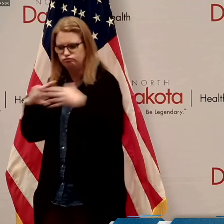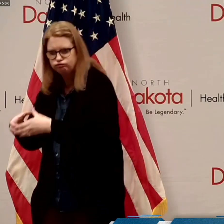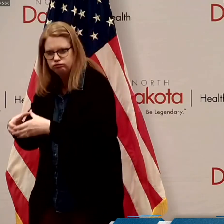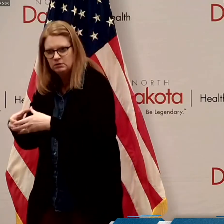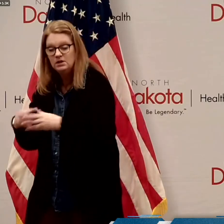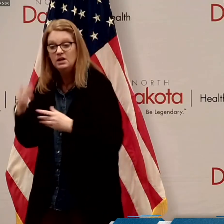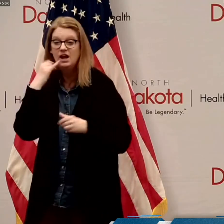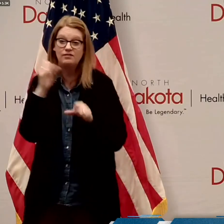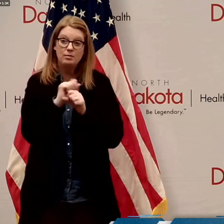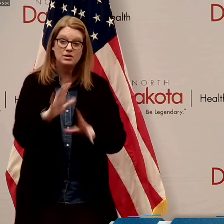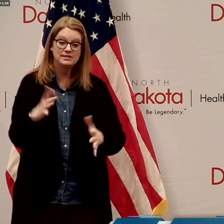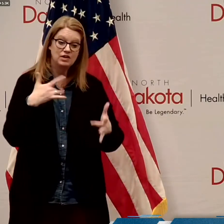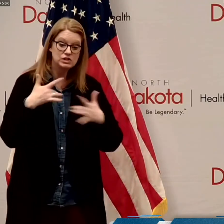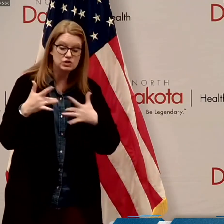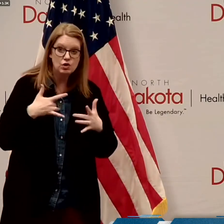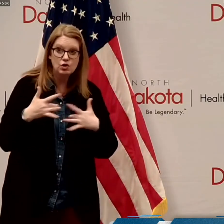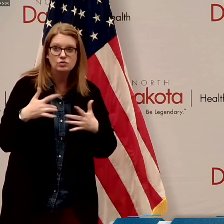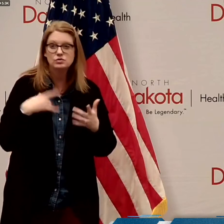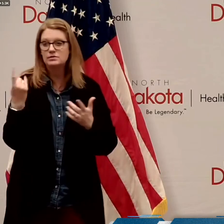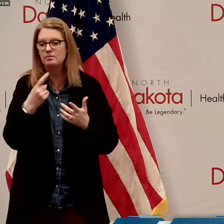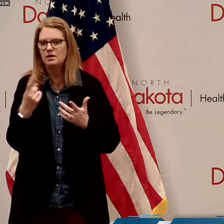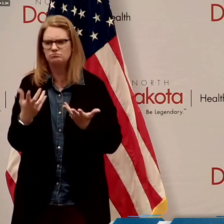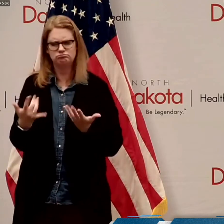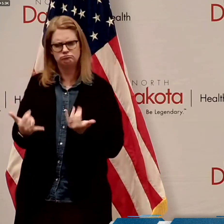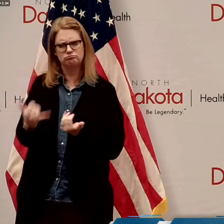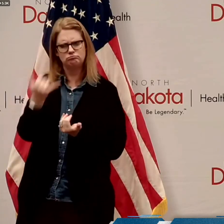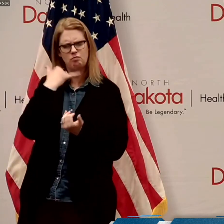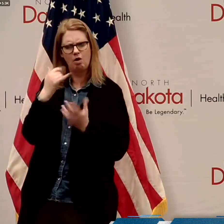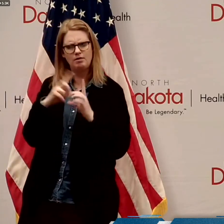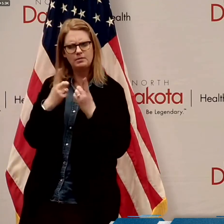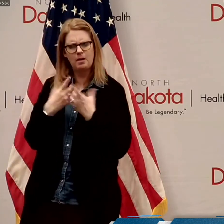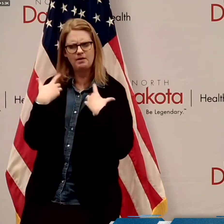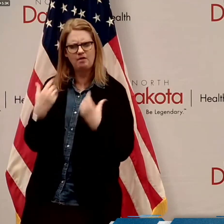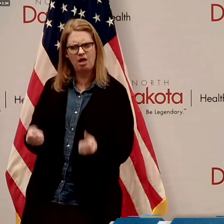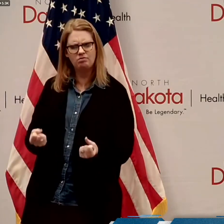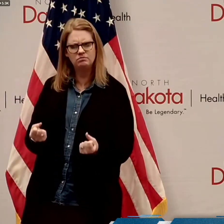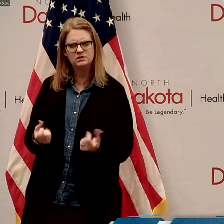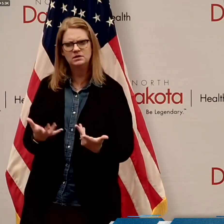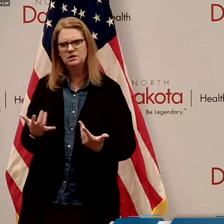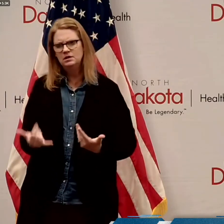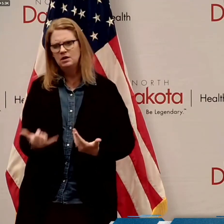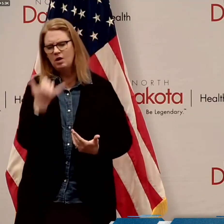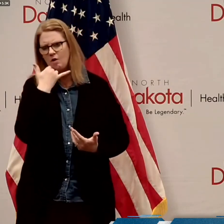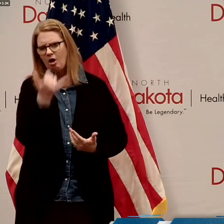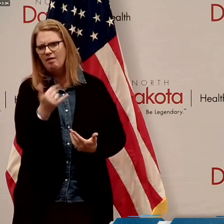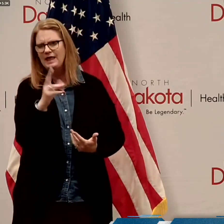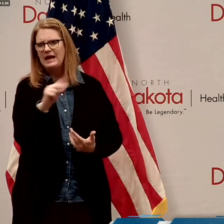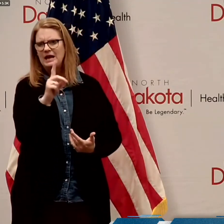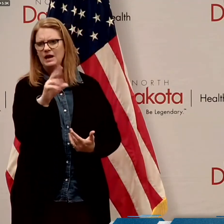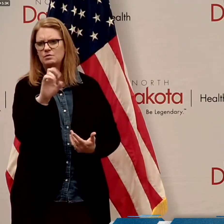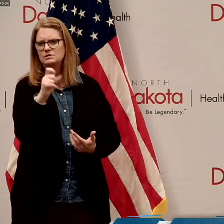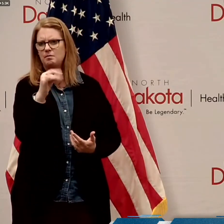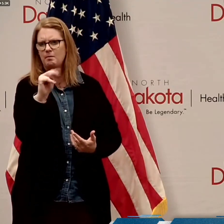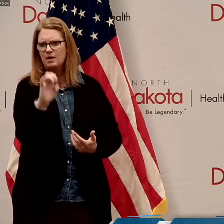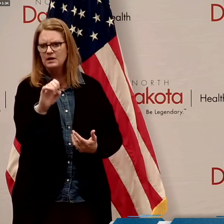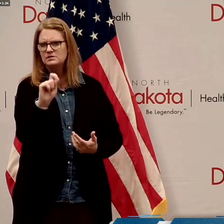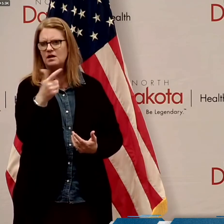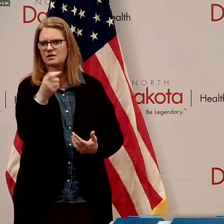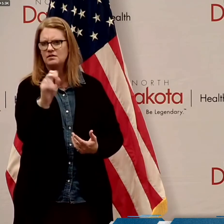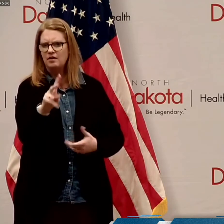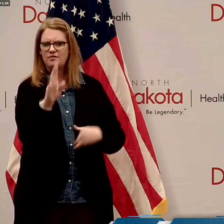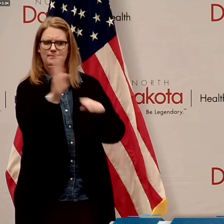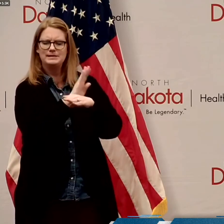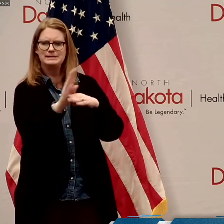concerns or want to talk to us, reach out to our health department, reach out to our our ndresponse.gov under